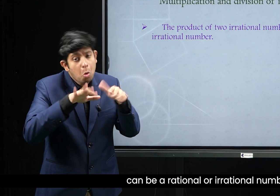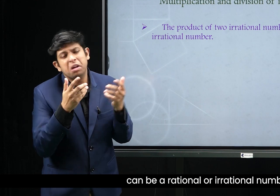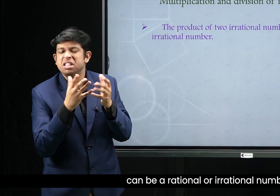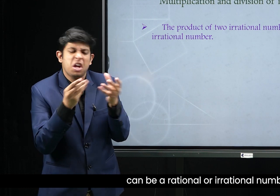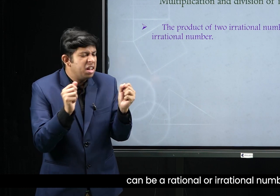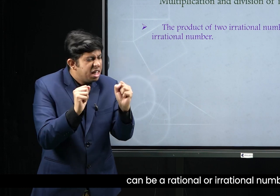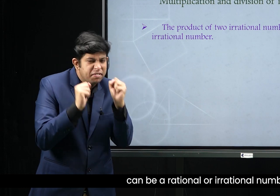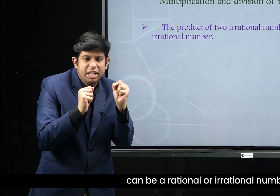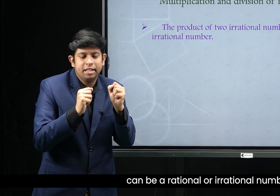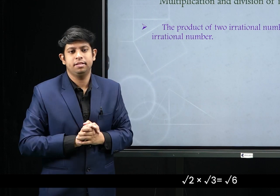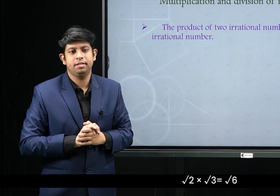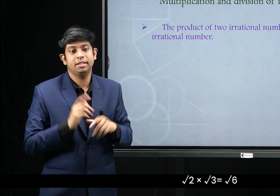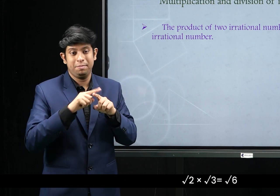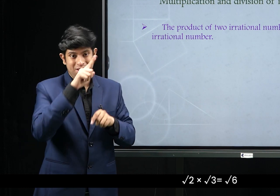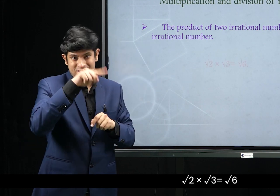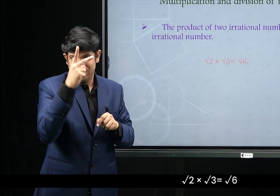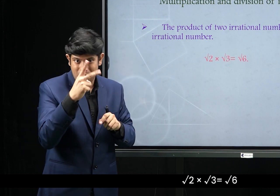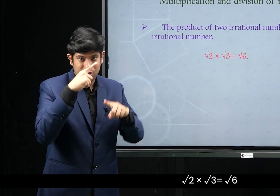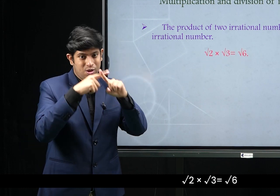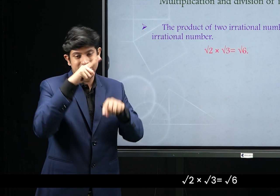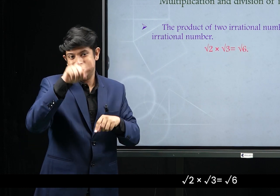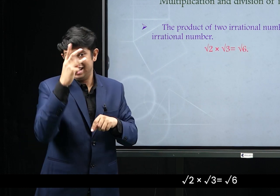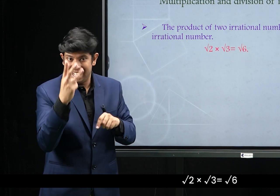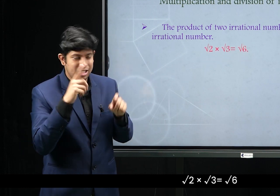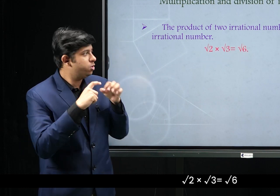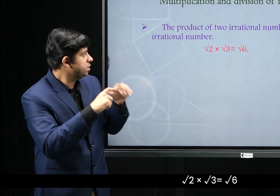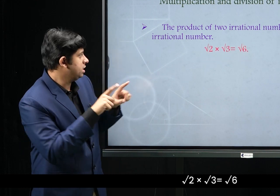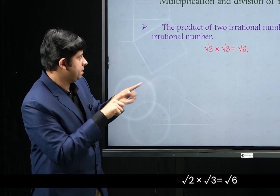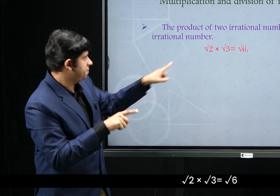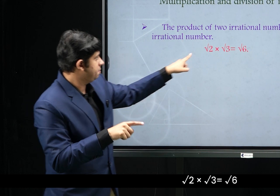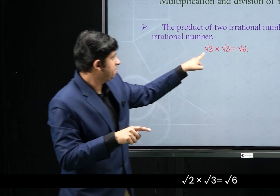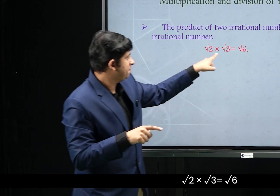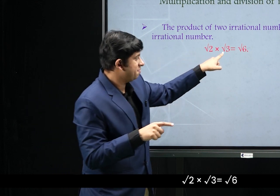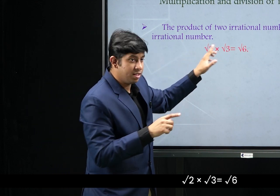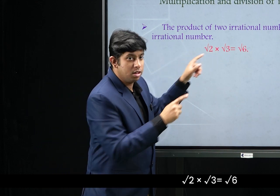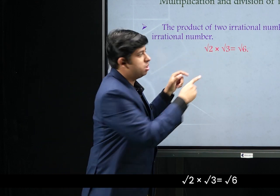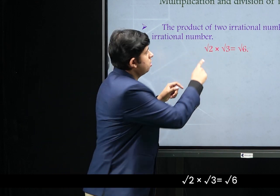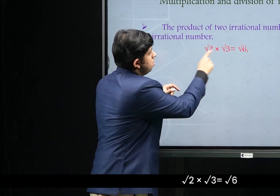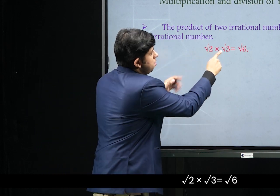irrational number. Root 2 into root 3 is equal to root 6.